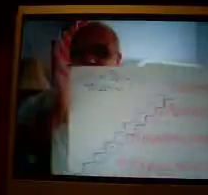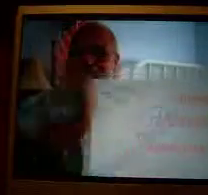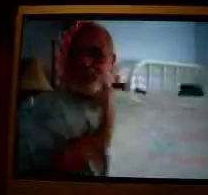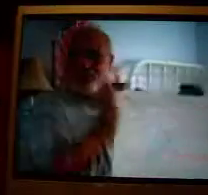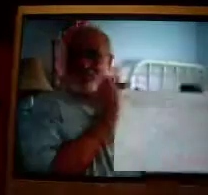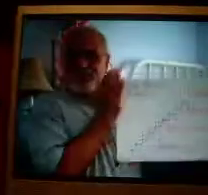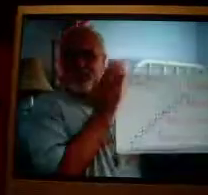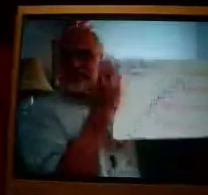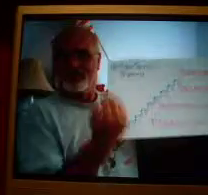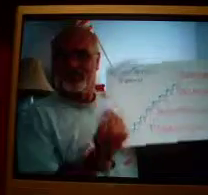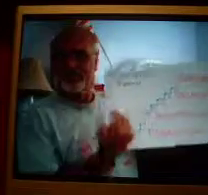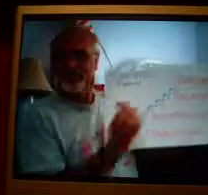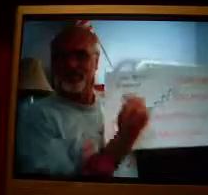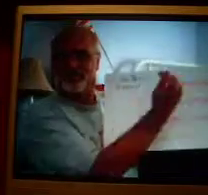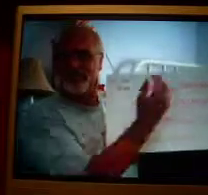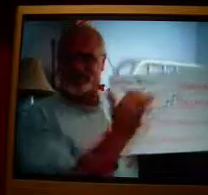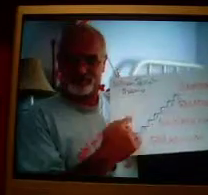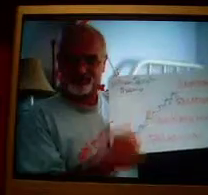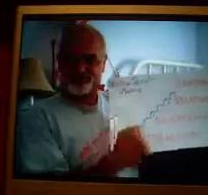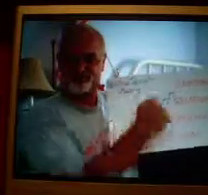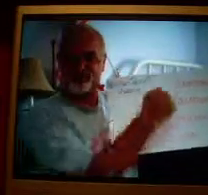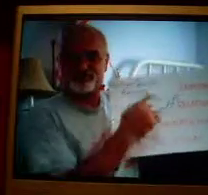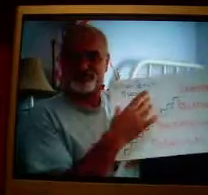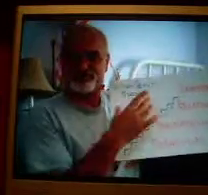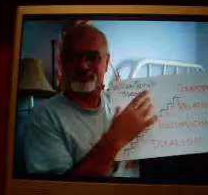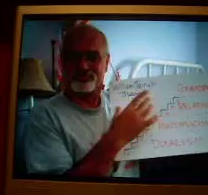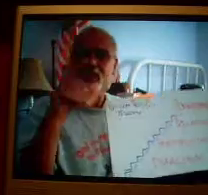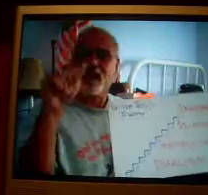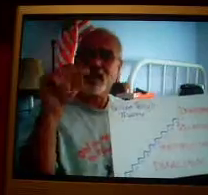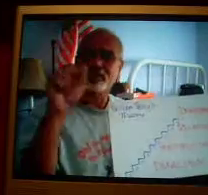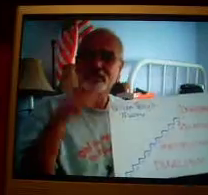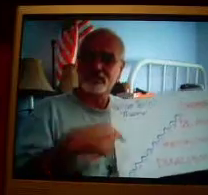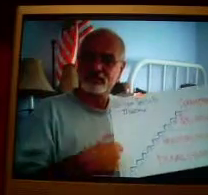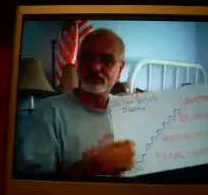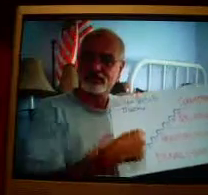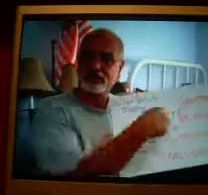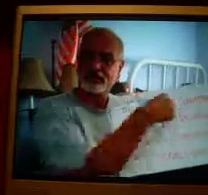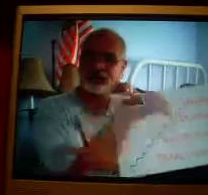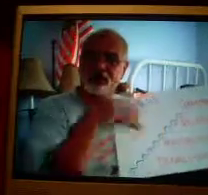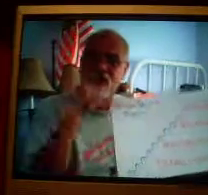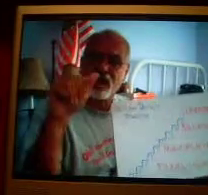Perry's theory. The steps of ASL.